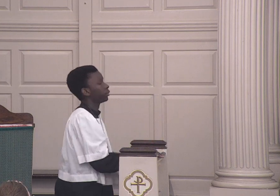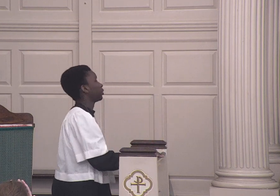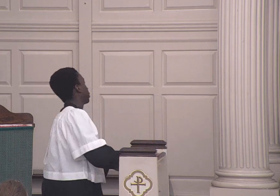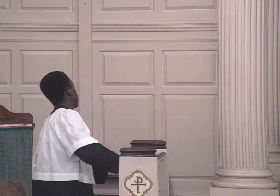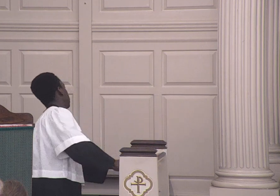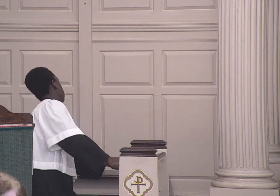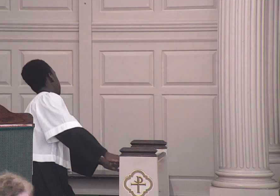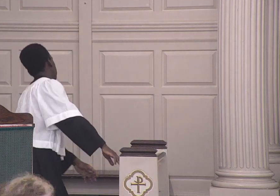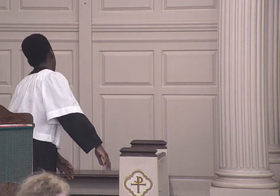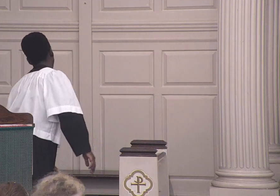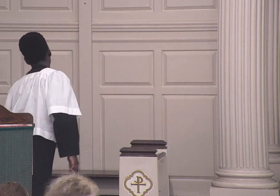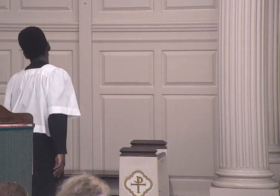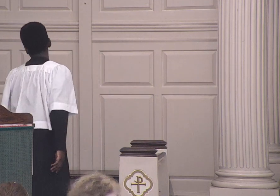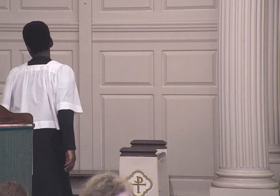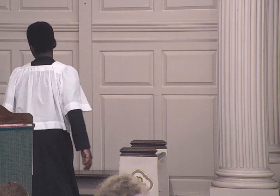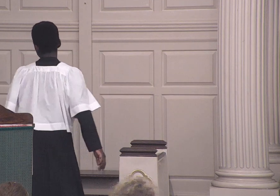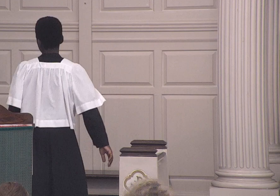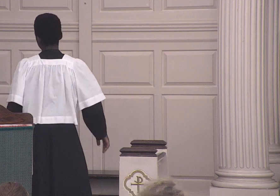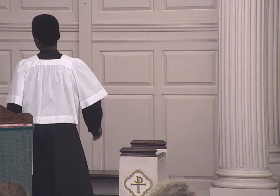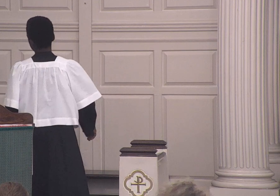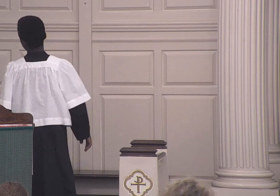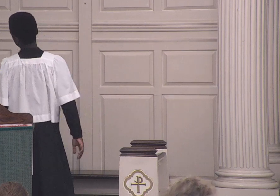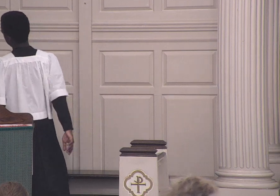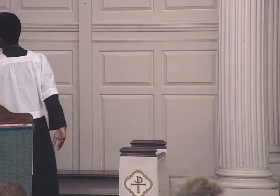meu in me.